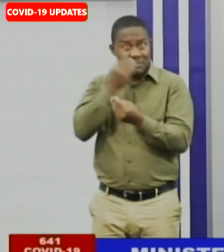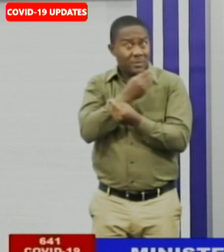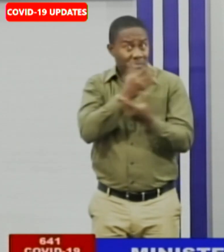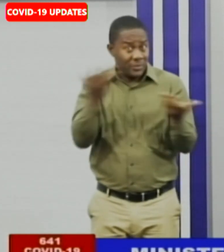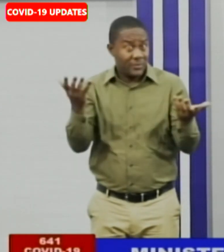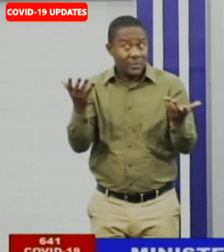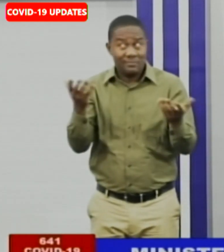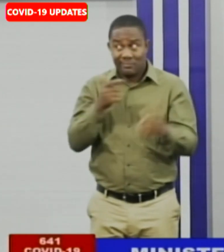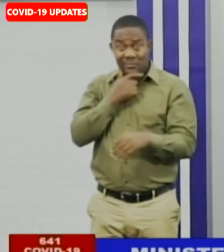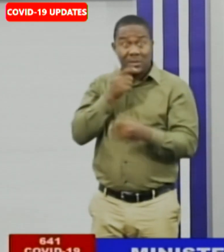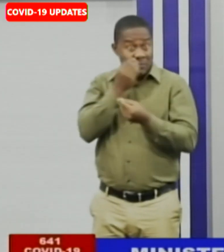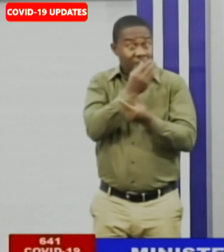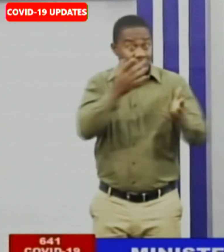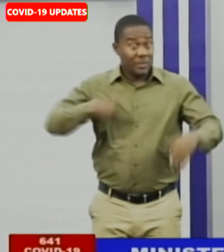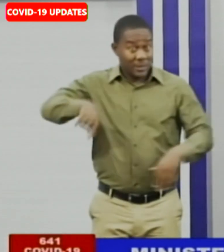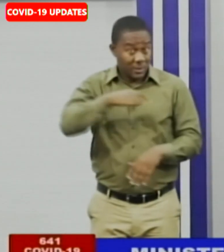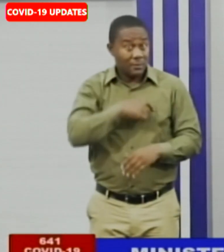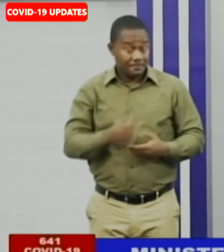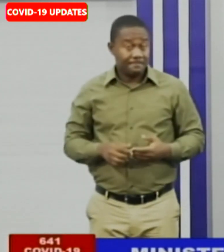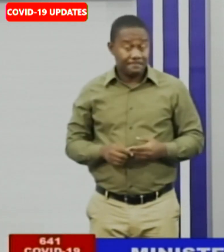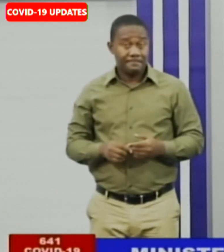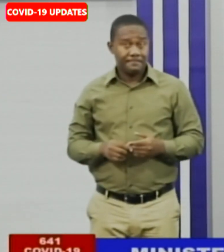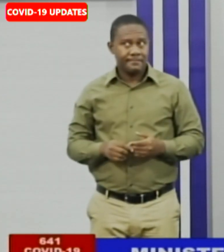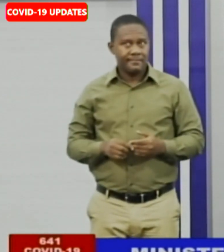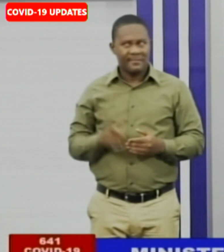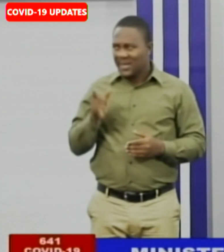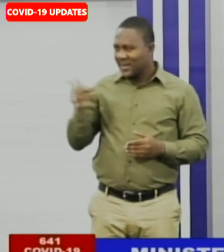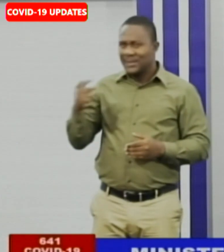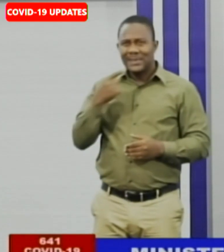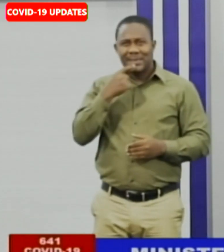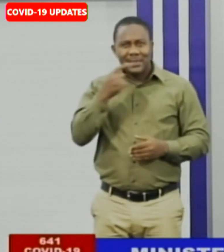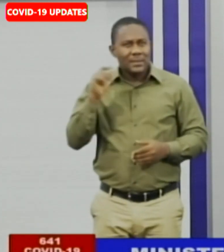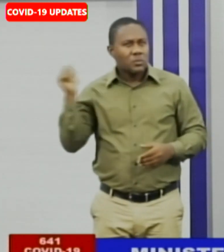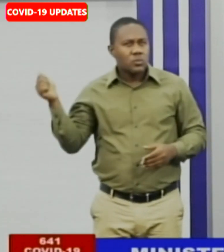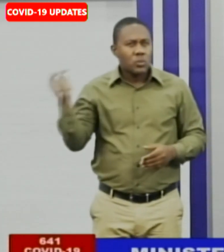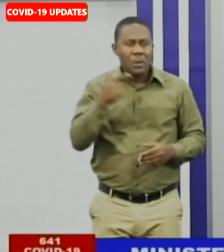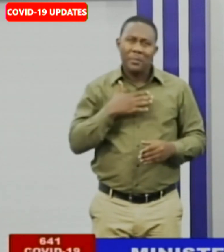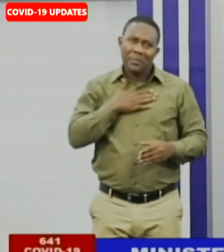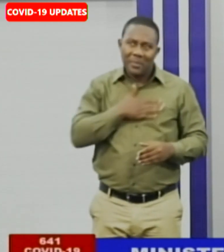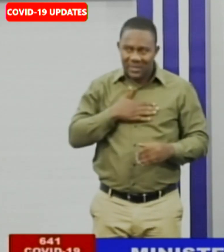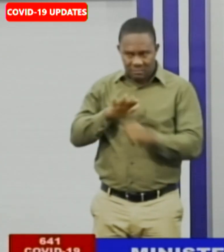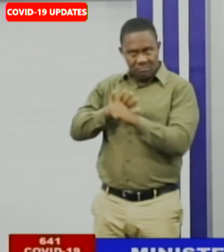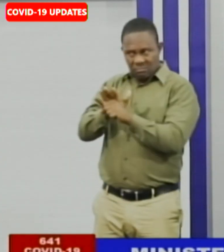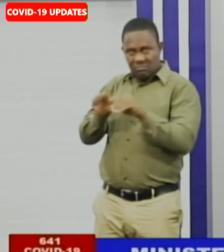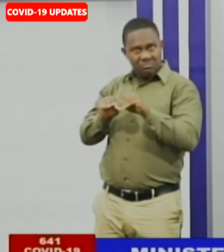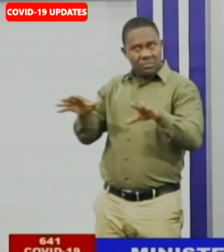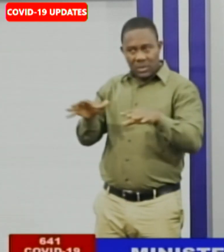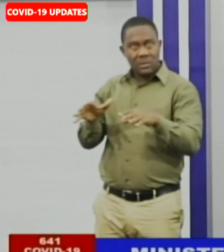Nana Addo Dankwa Akufo-Addo, asking all Ghanaians to join the fight against our biggest